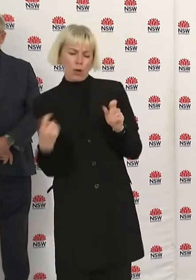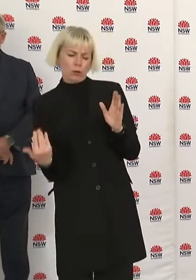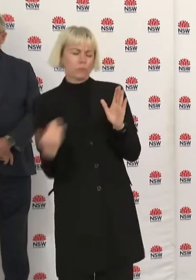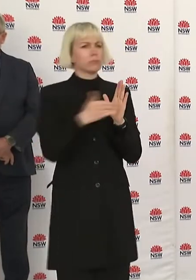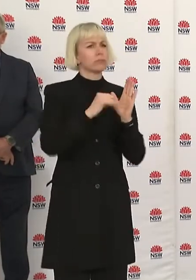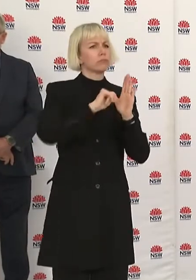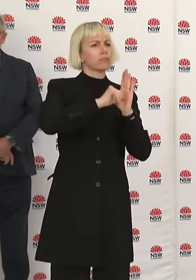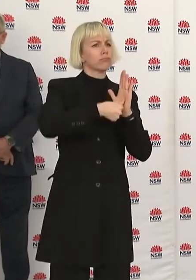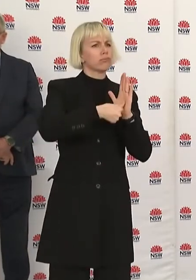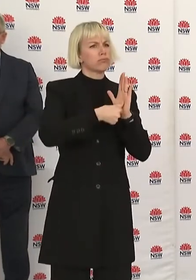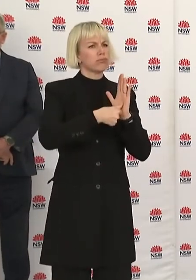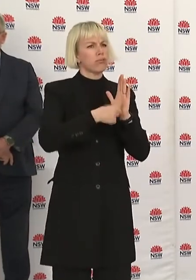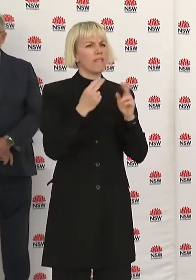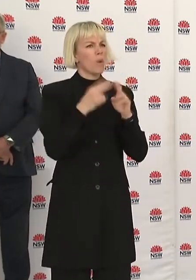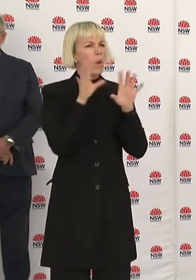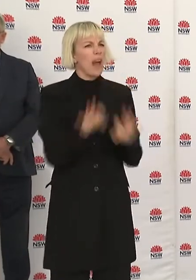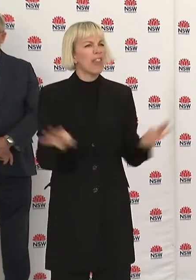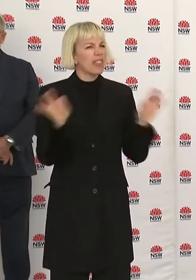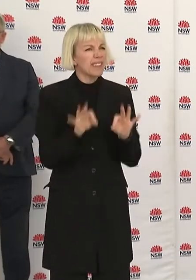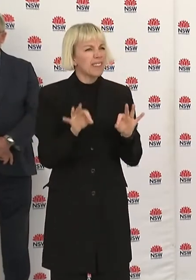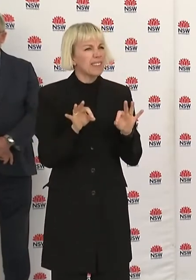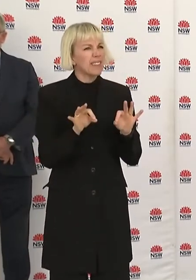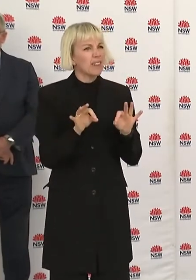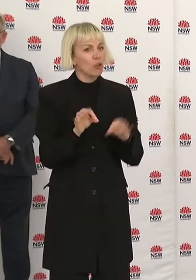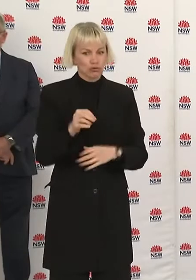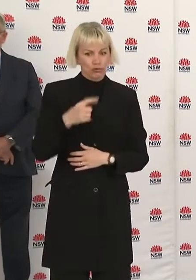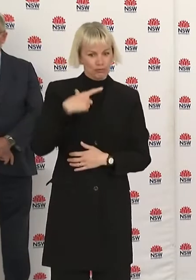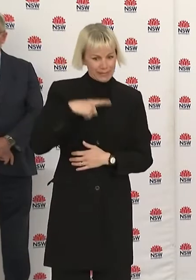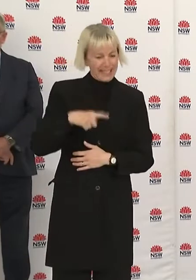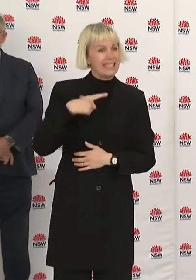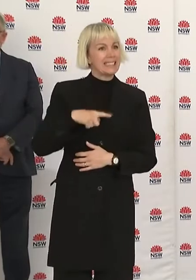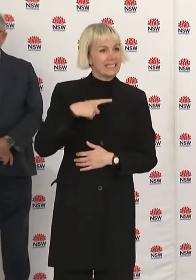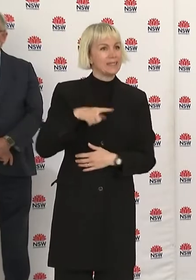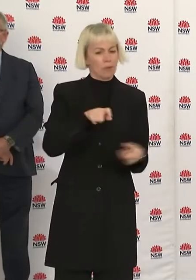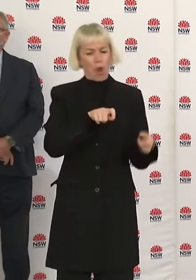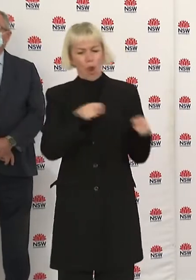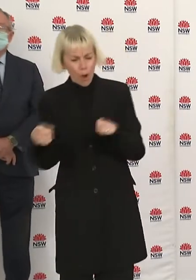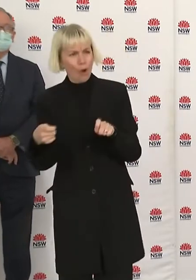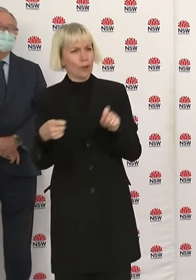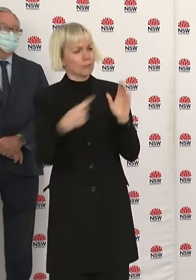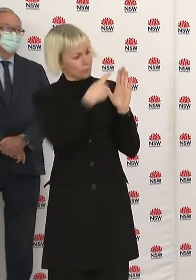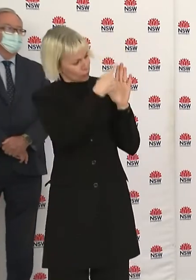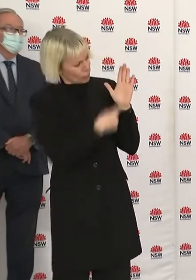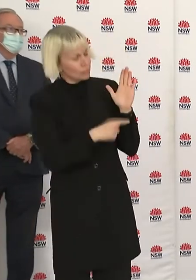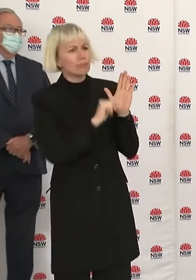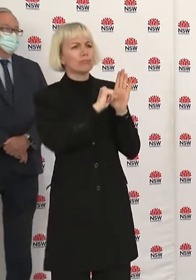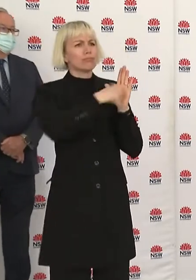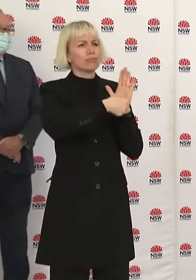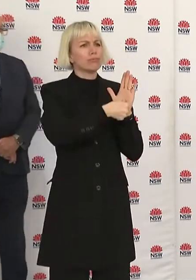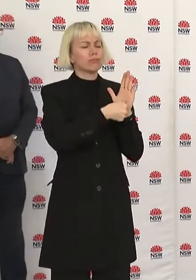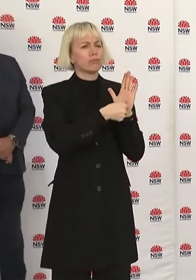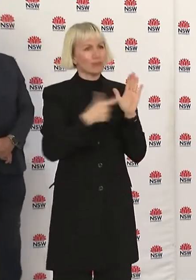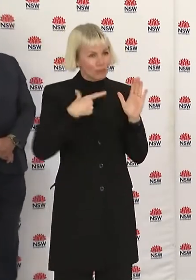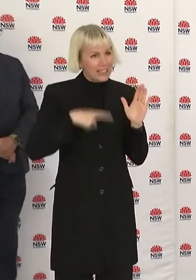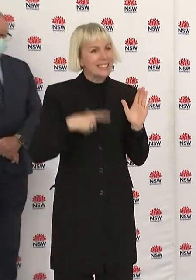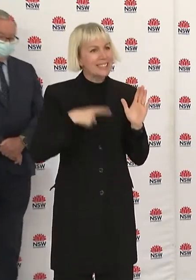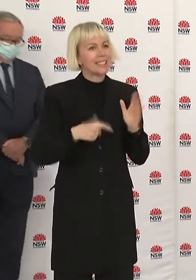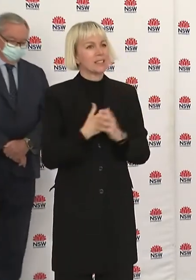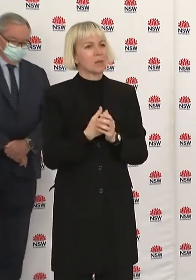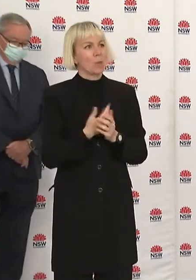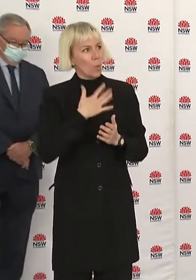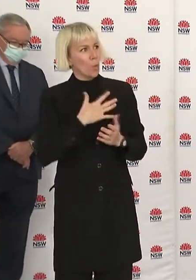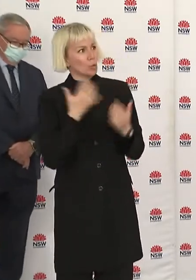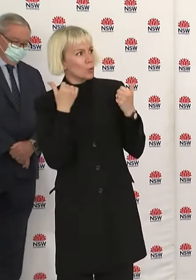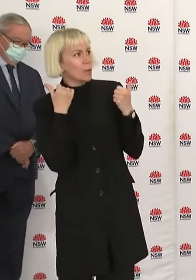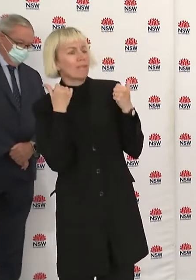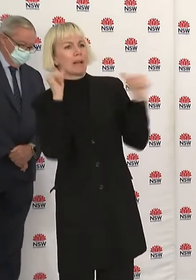work. Every time we announce or ask the community to do something, it's because we think it will have an effect, or if anything, it will